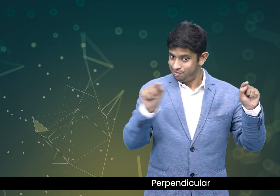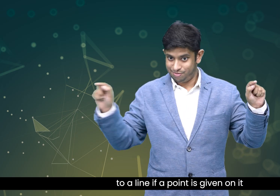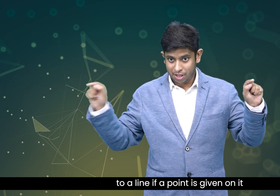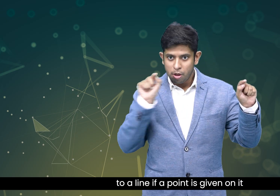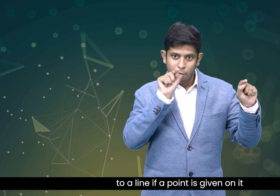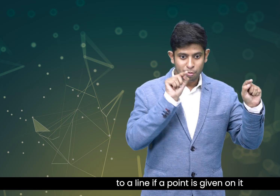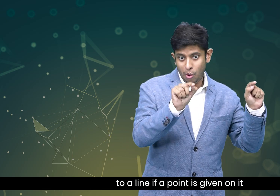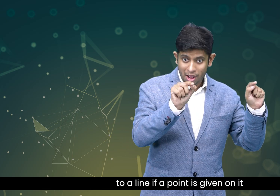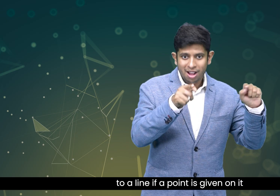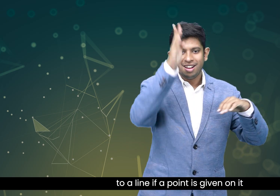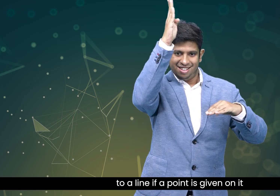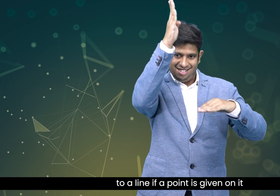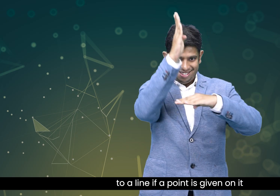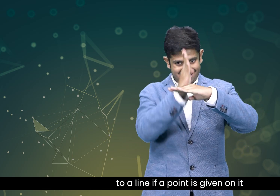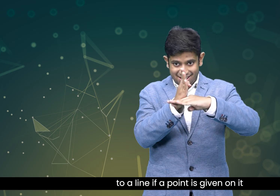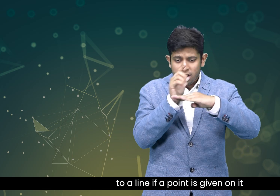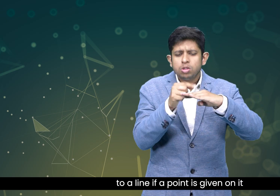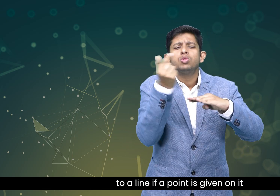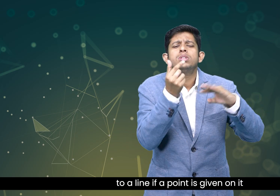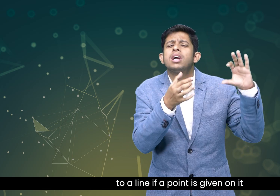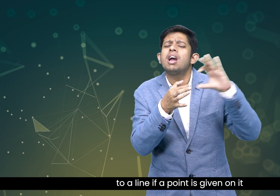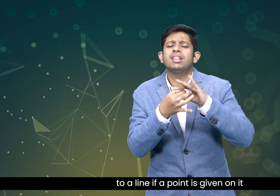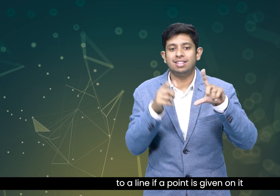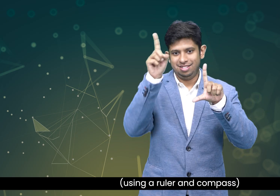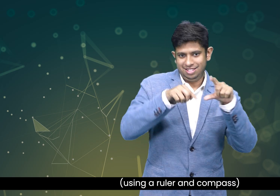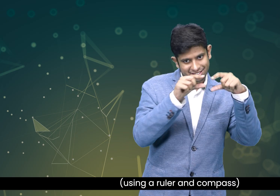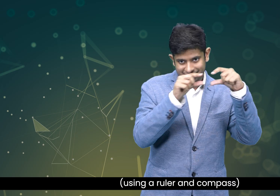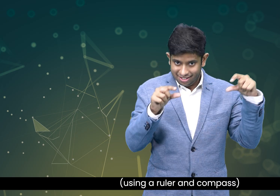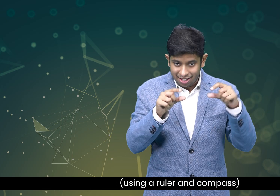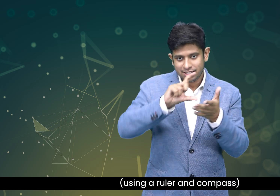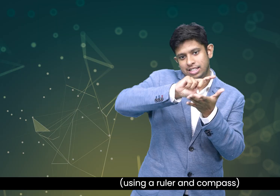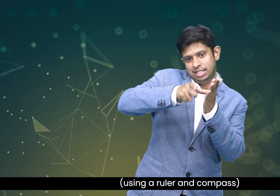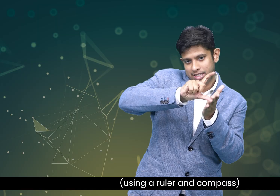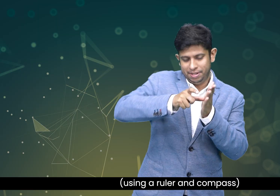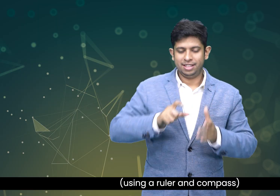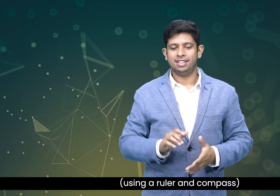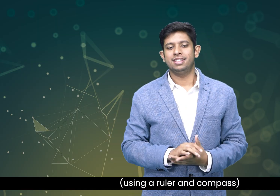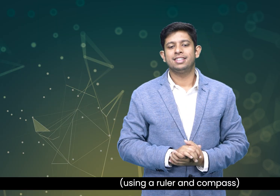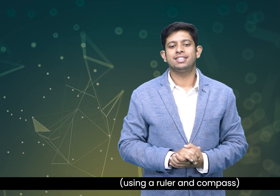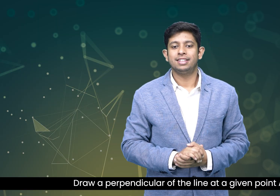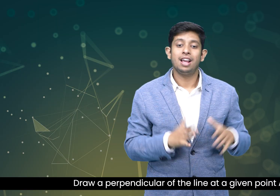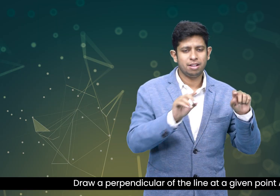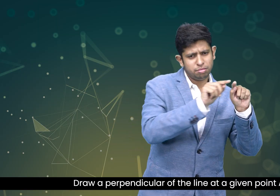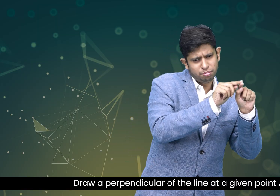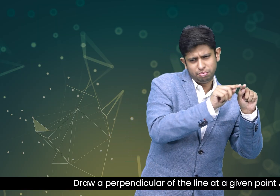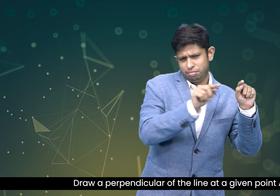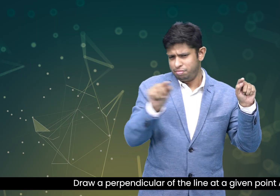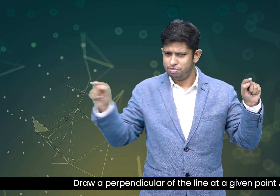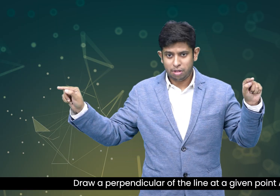Perpendicular to a line if a point is given on it. Using a ruler and compass, draw perpendicular of